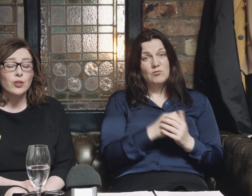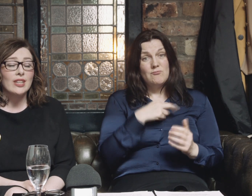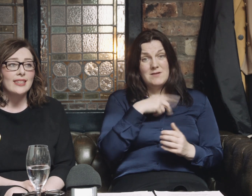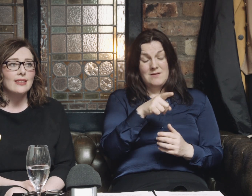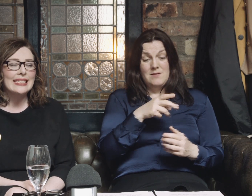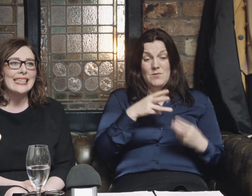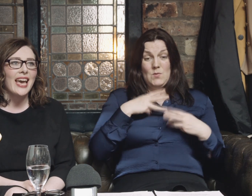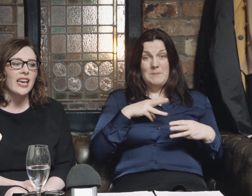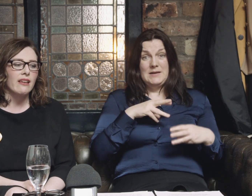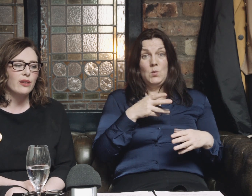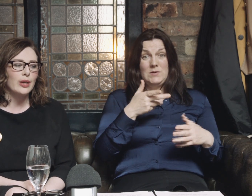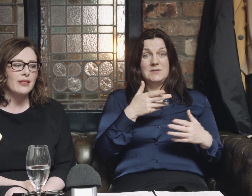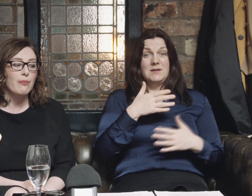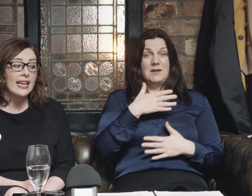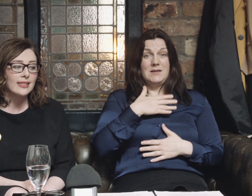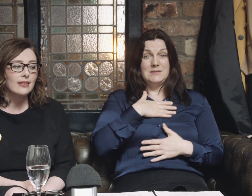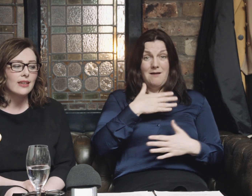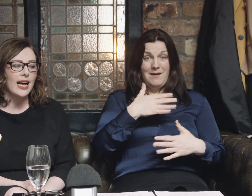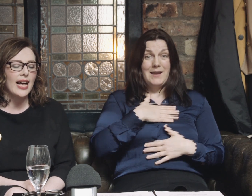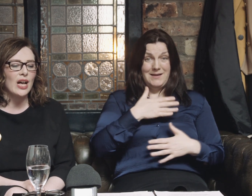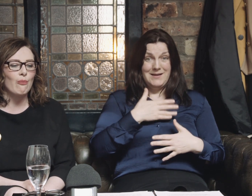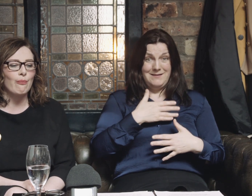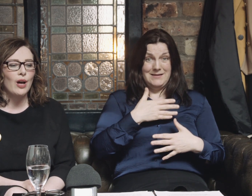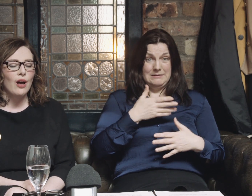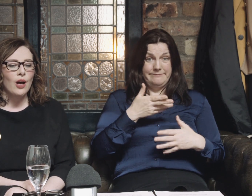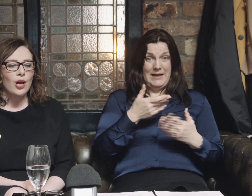She was literally decaying in the bed.